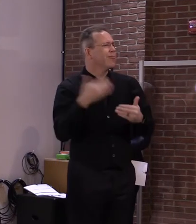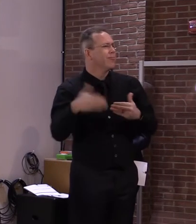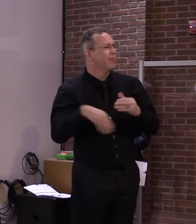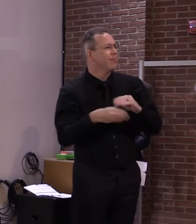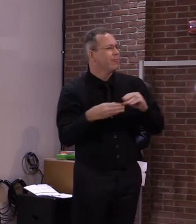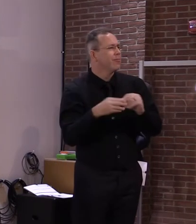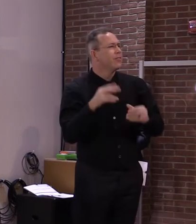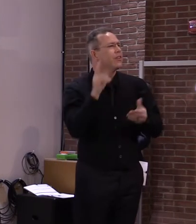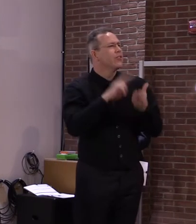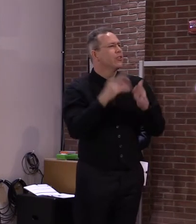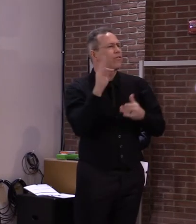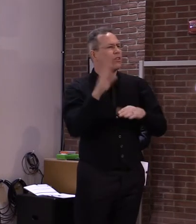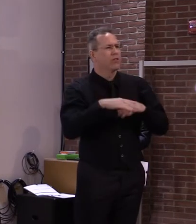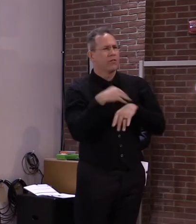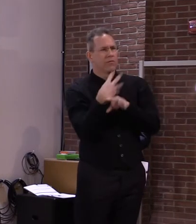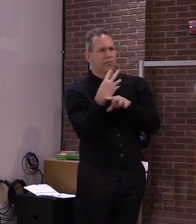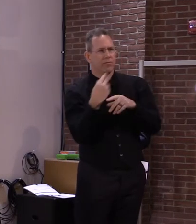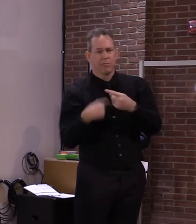french